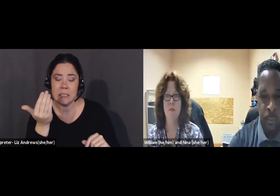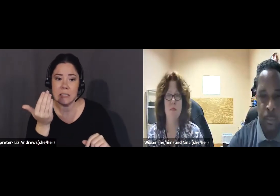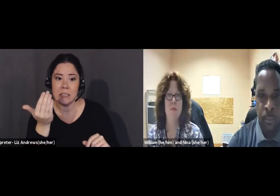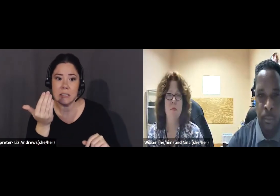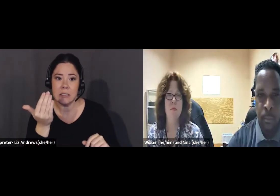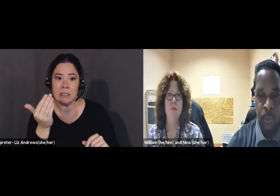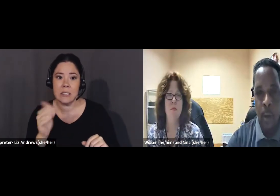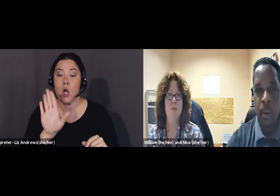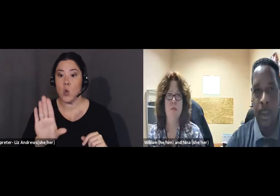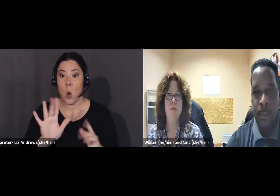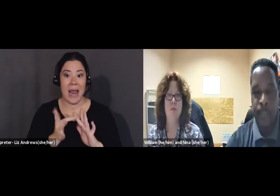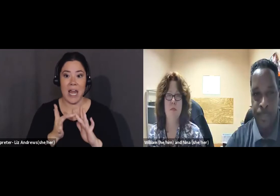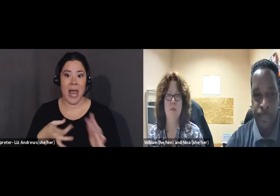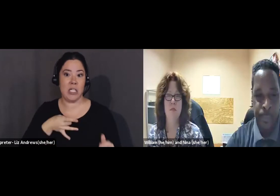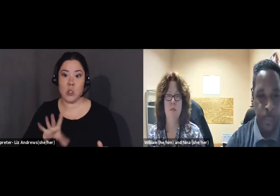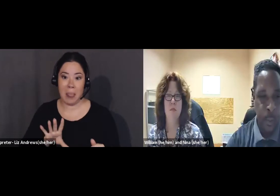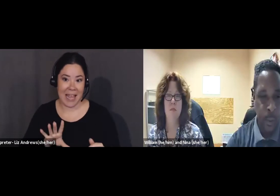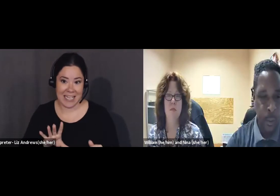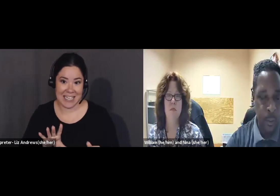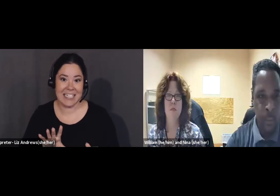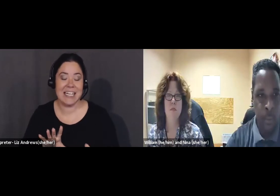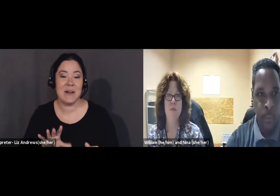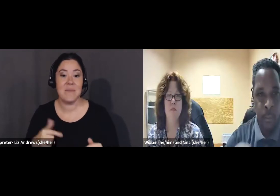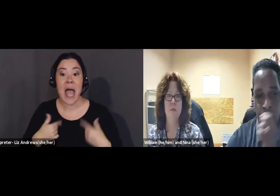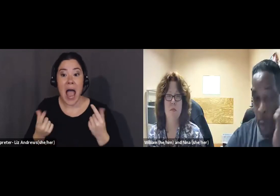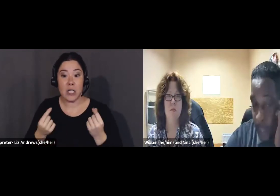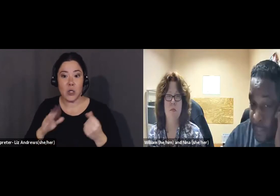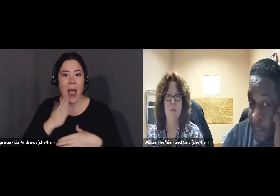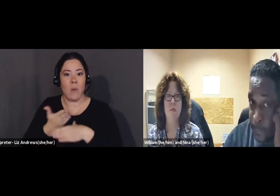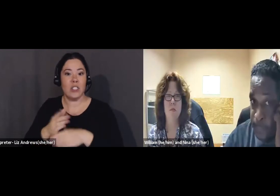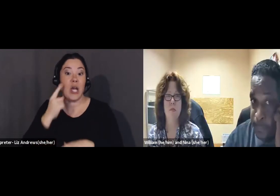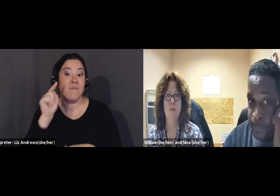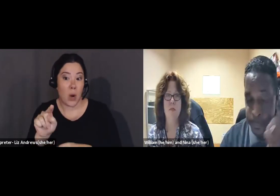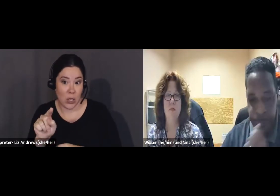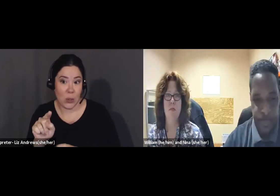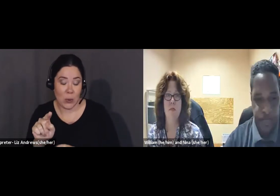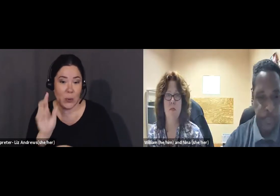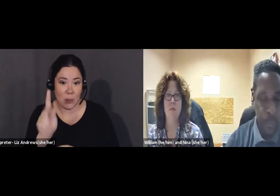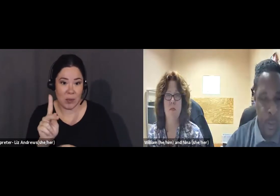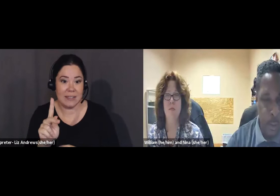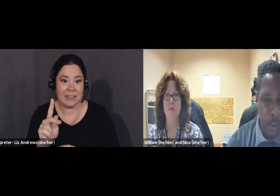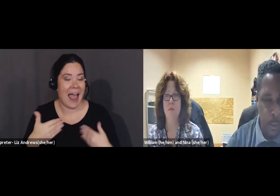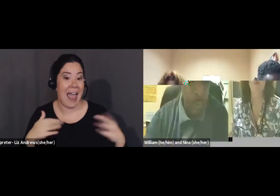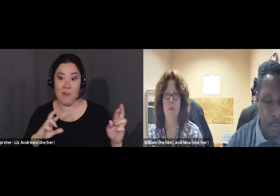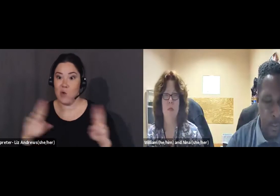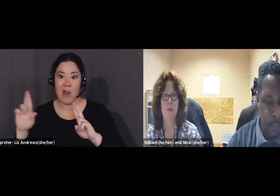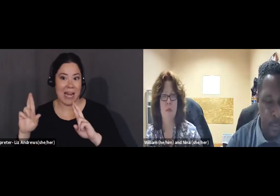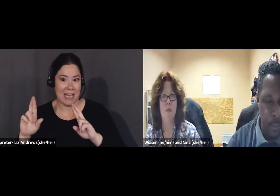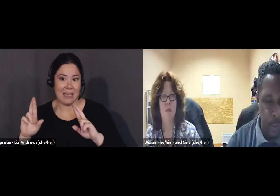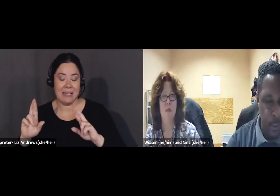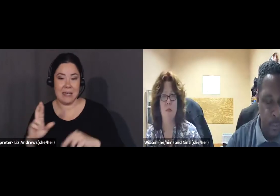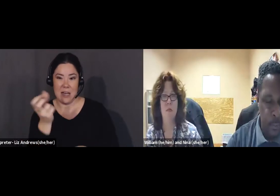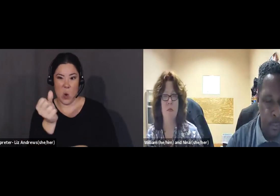isn't liking it. So I'm actually going to share it for you. I have it Okay, thank you. ready to go. Yep. Just give me